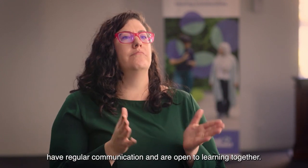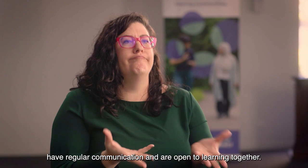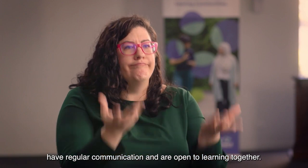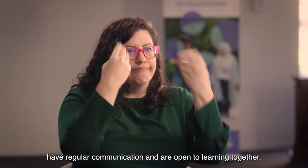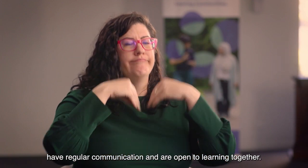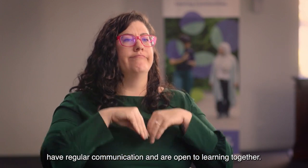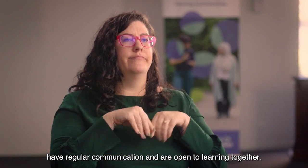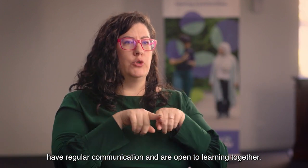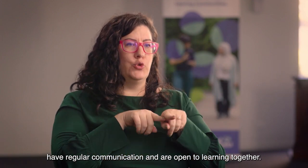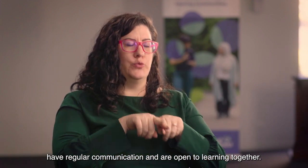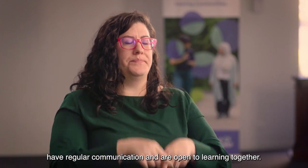are open to learning together.